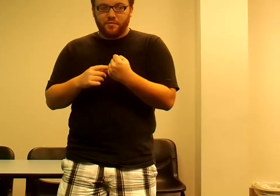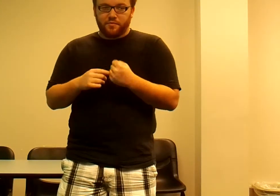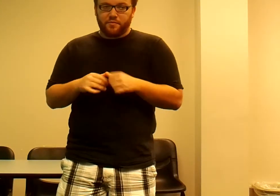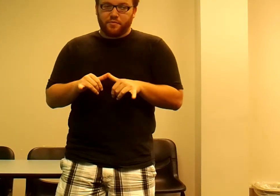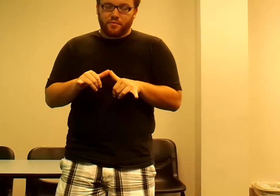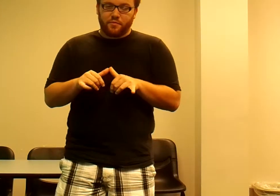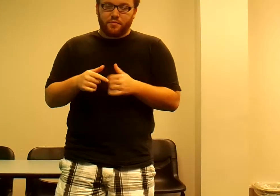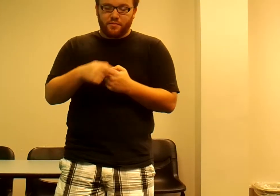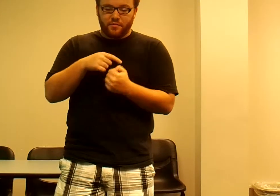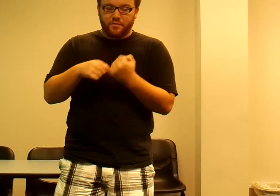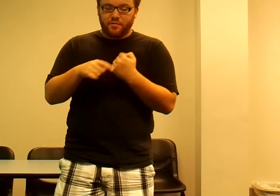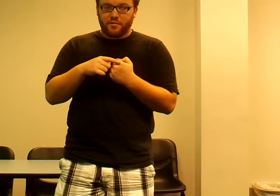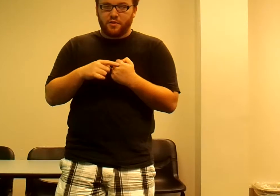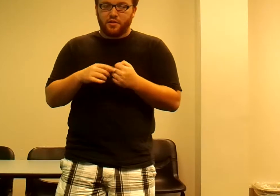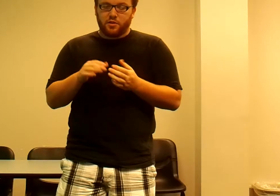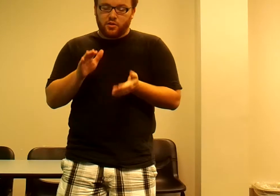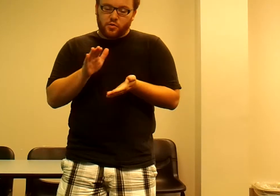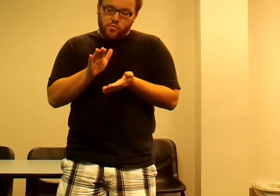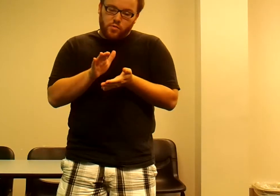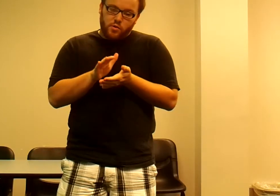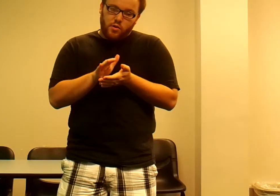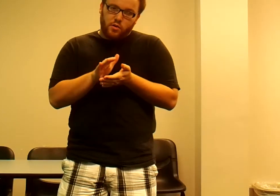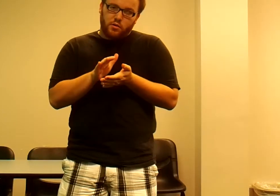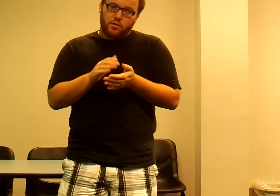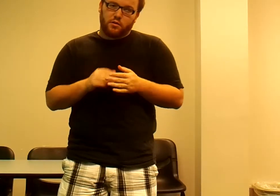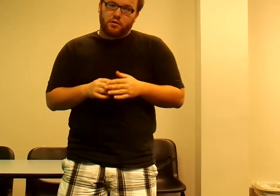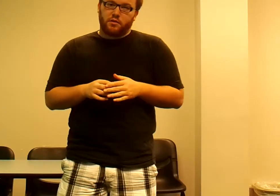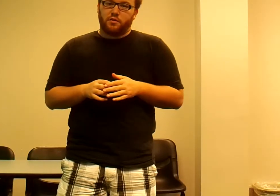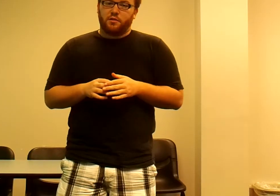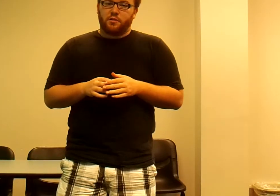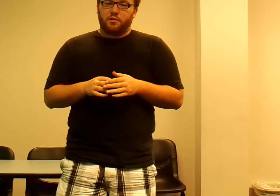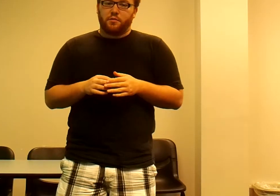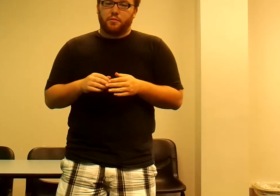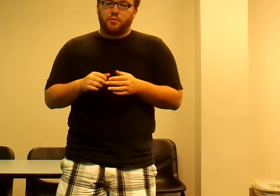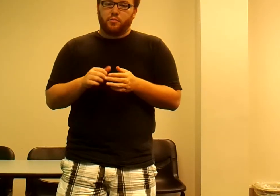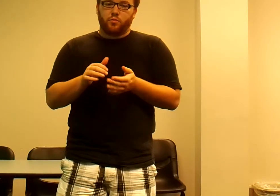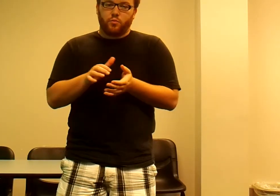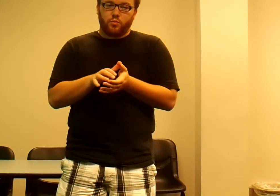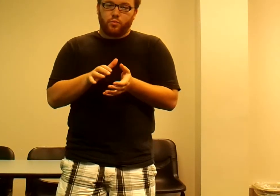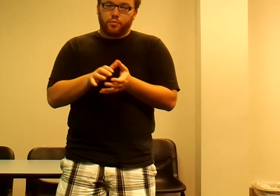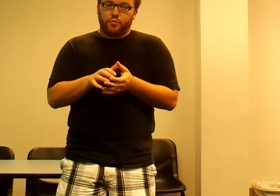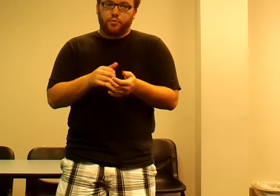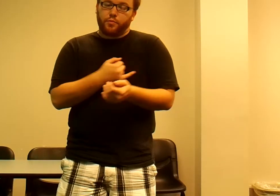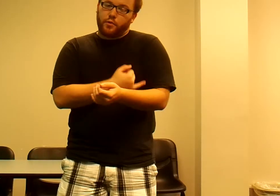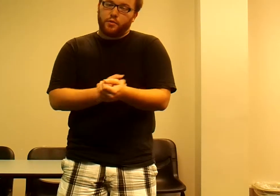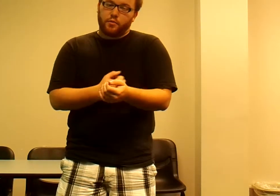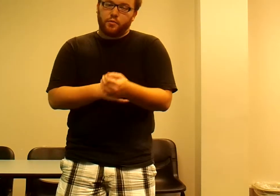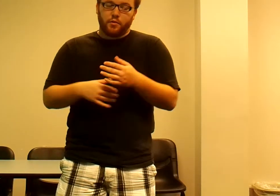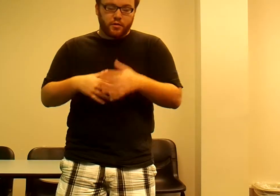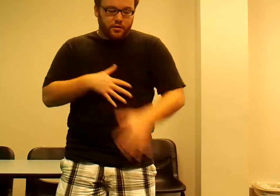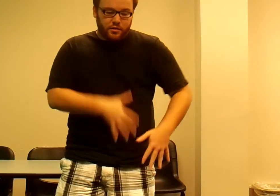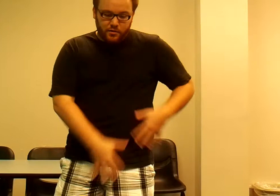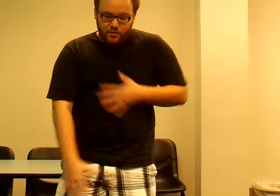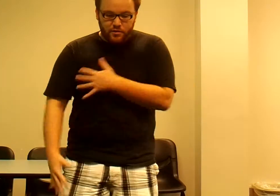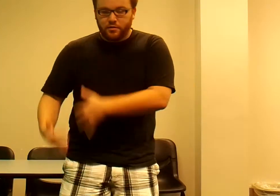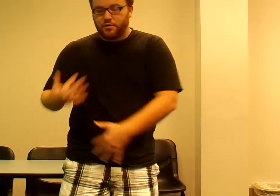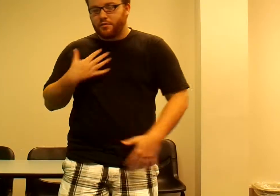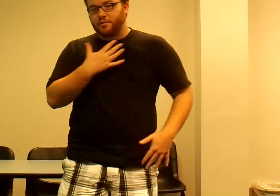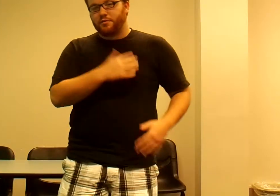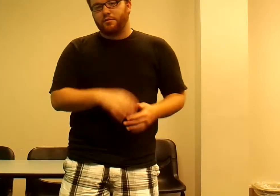that small, can pump blood all the way through your body. And it's just kind of like the